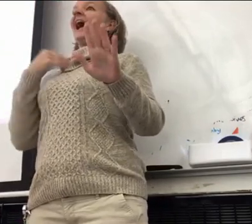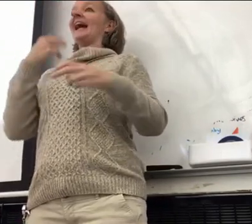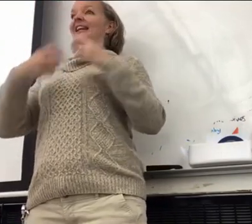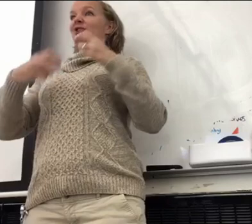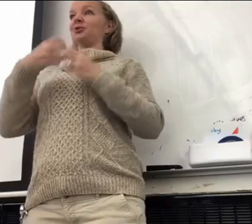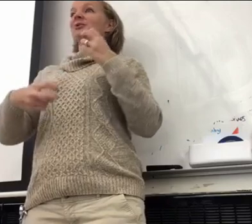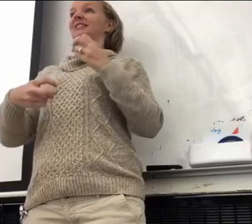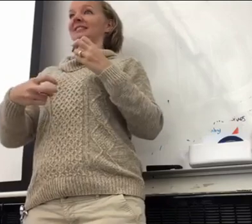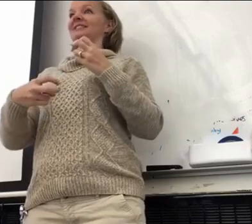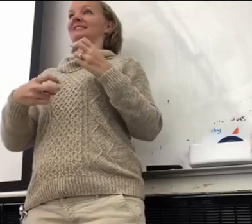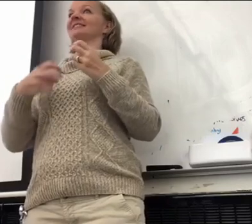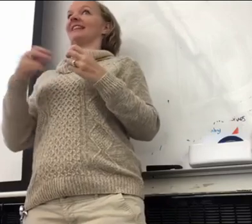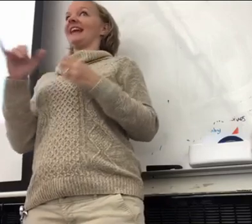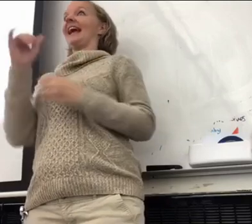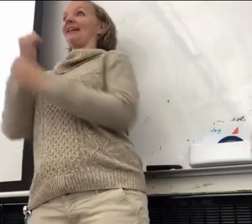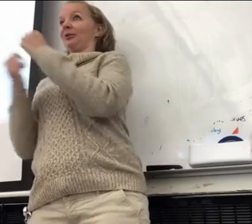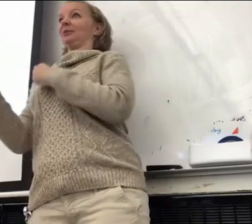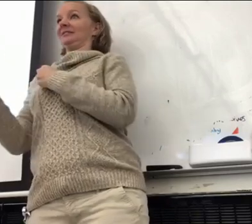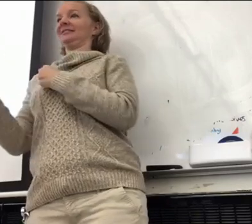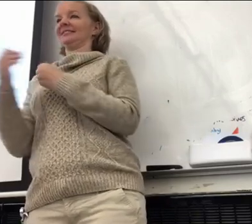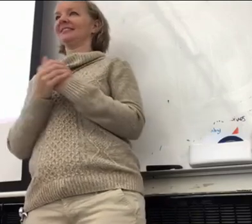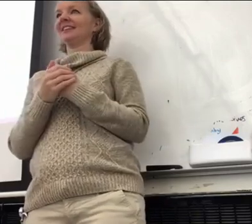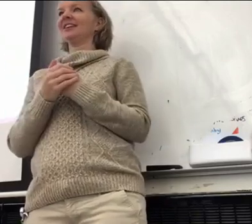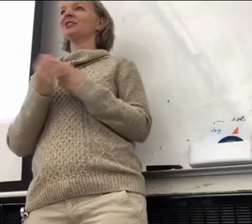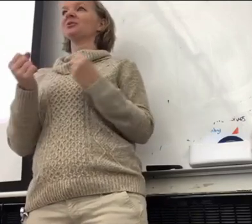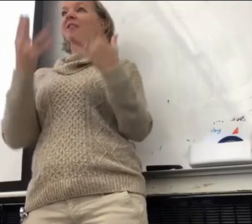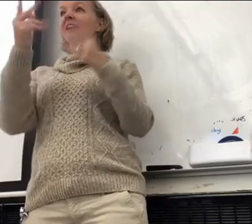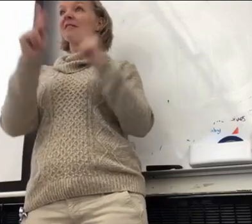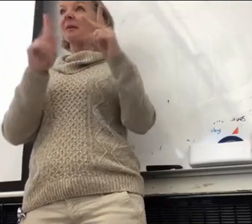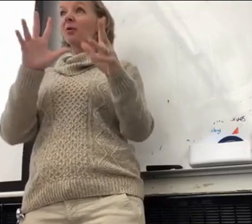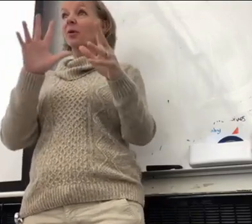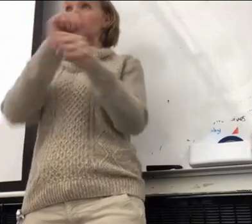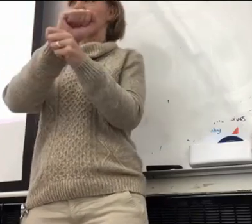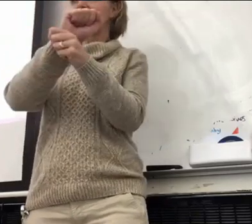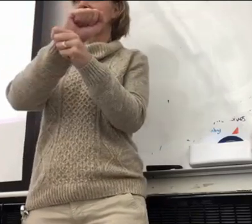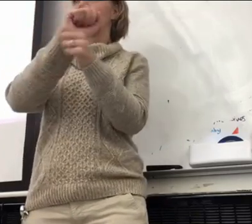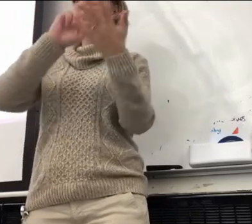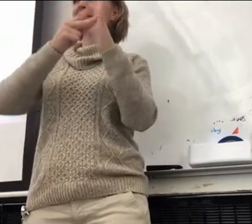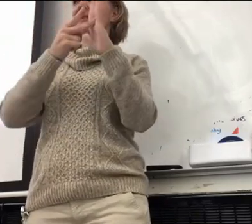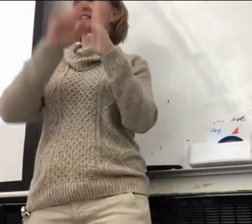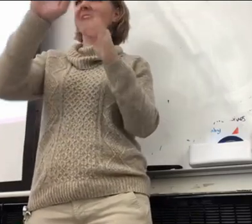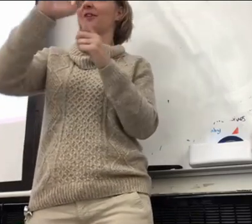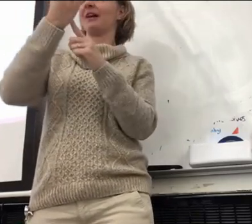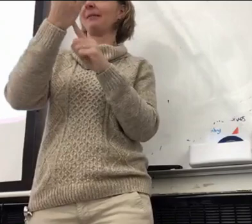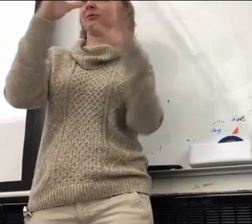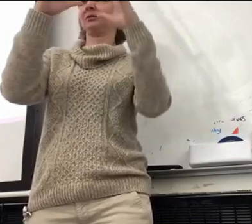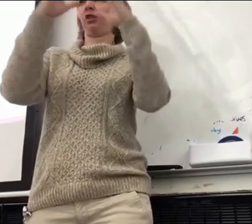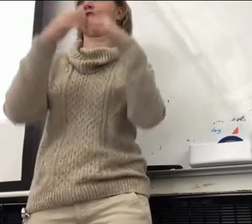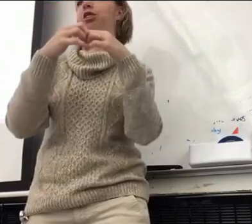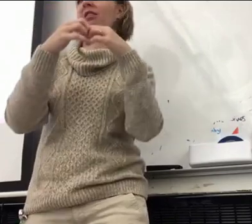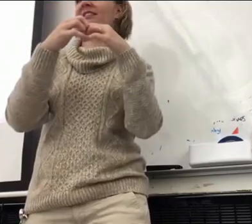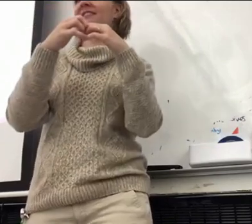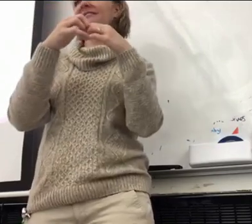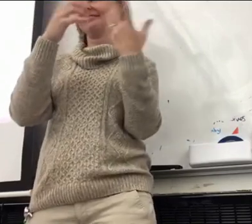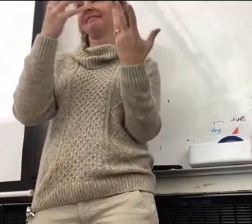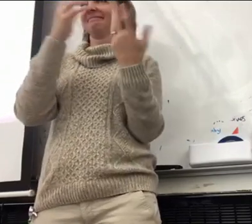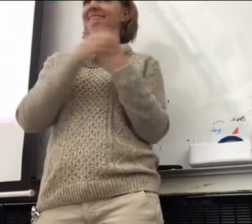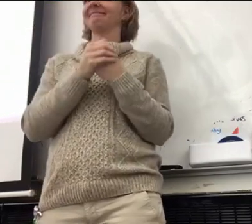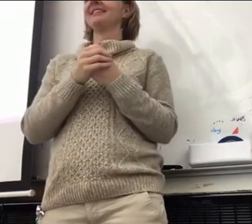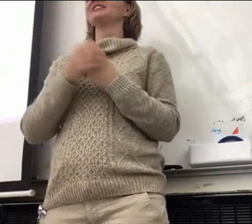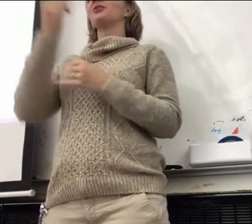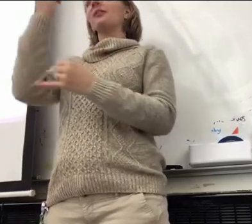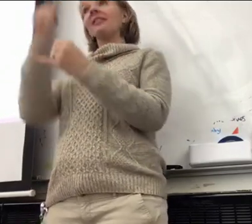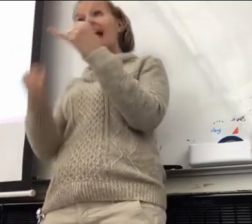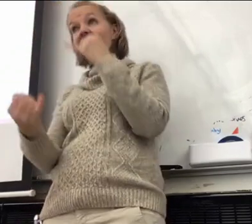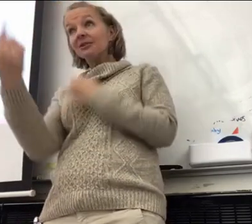everybody around the community. And so a lot of these people ended up getting arrested, which basically killed the environment of the Oneida community. Now, the last one I